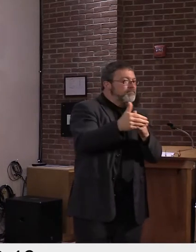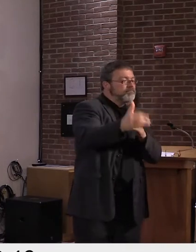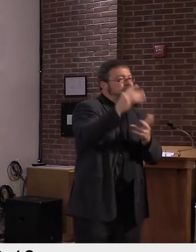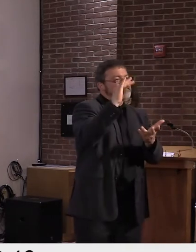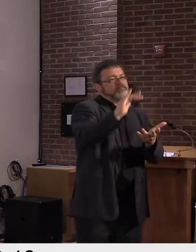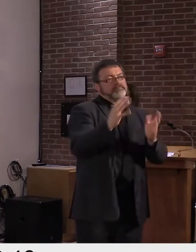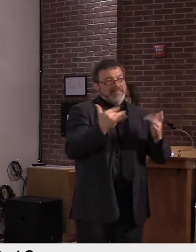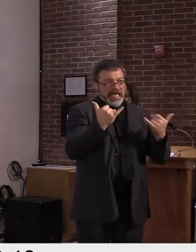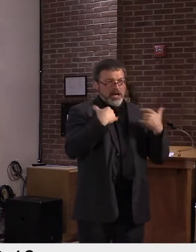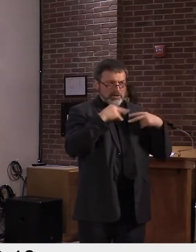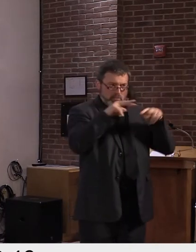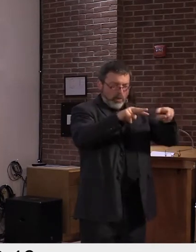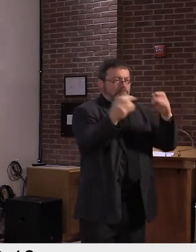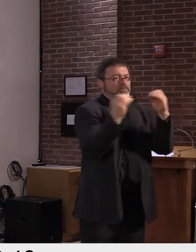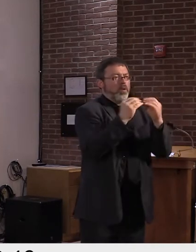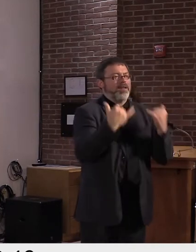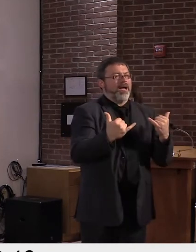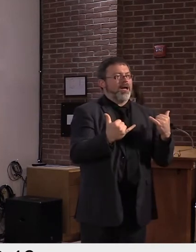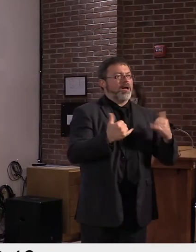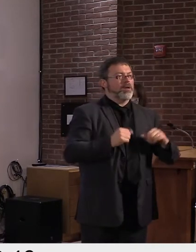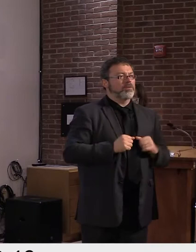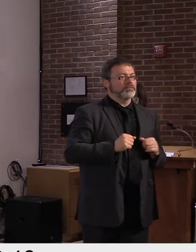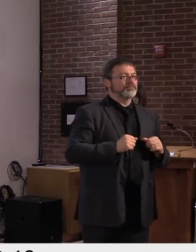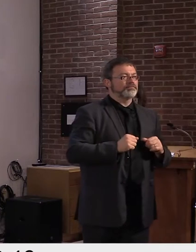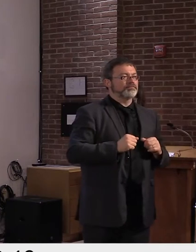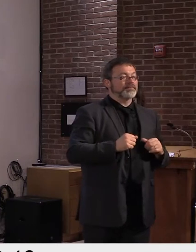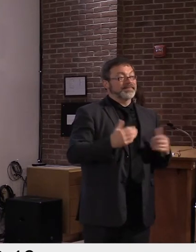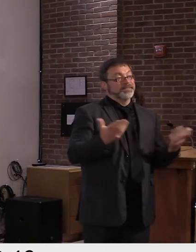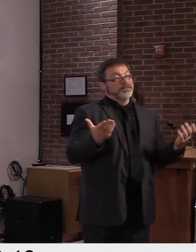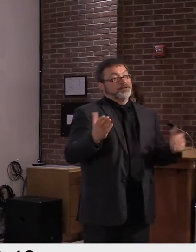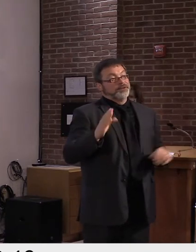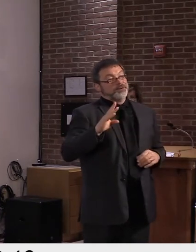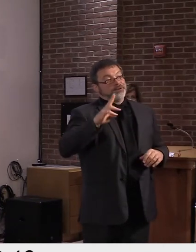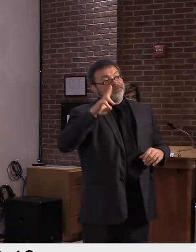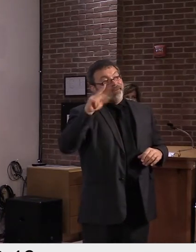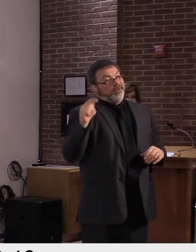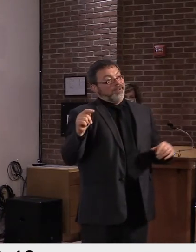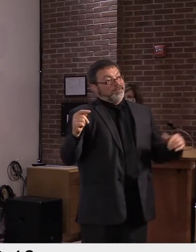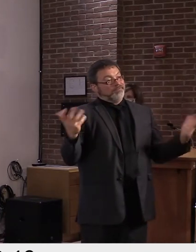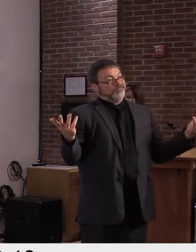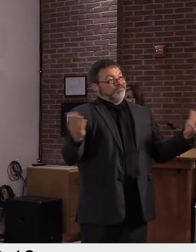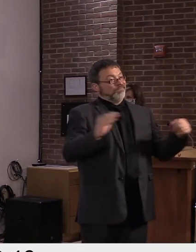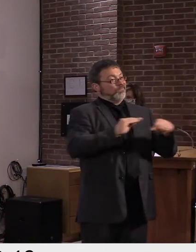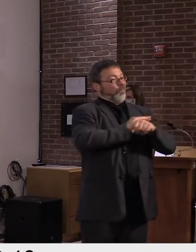the pandemic, this is another potential tragic outcome